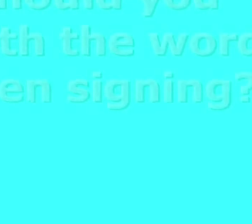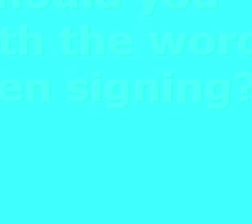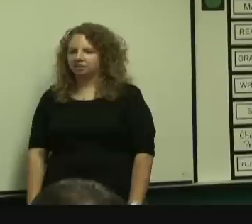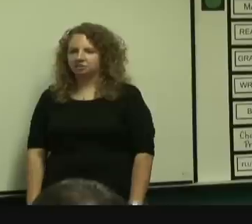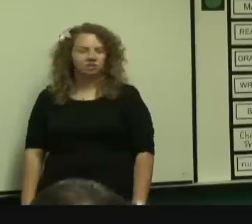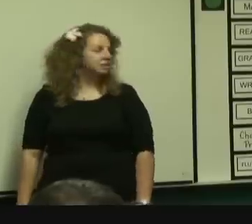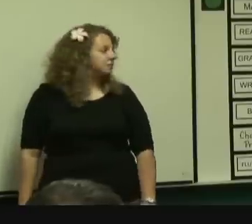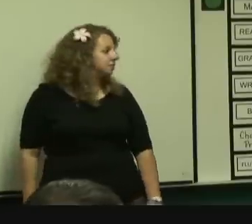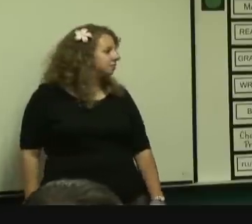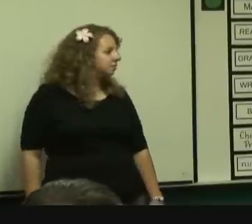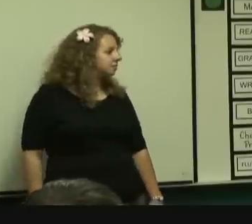Do you always talk?